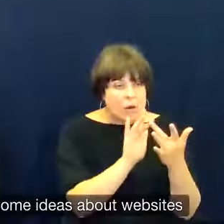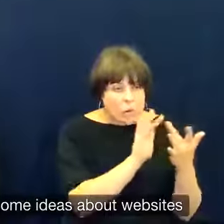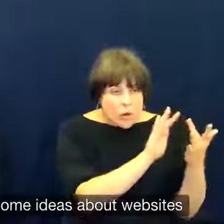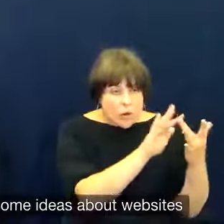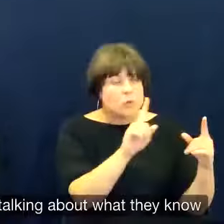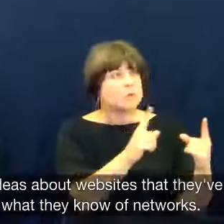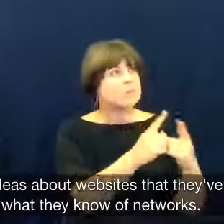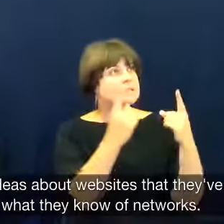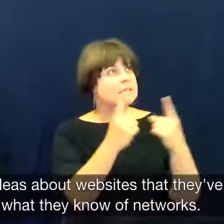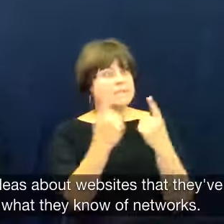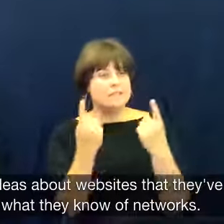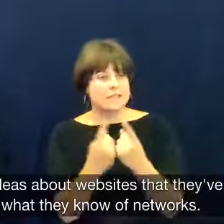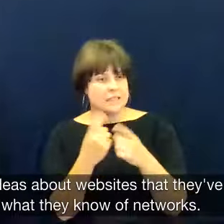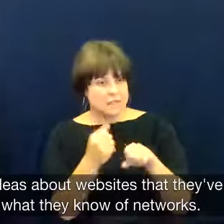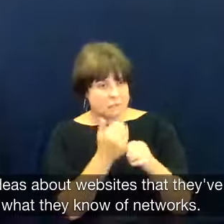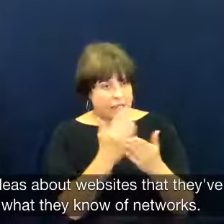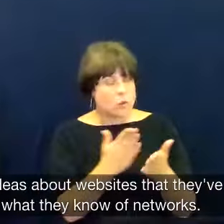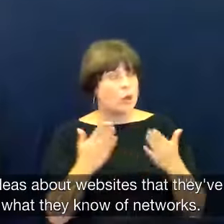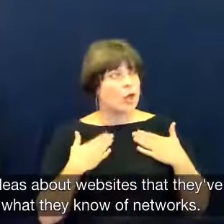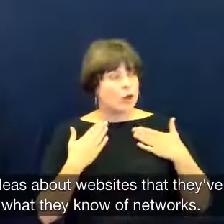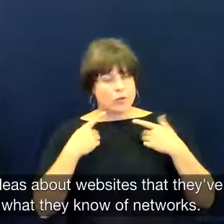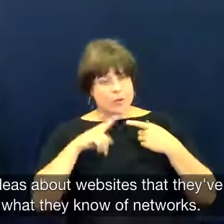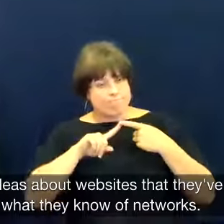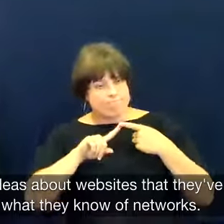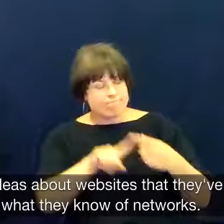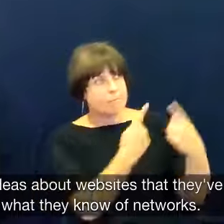different things that people do to keep healthy and maintain their health.